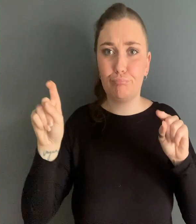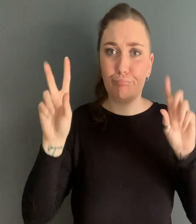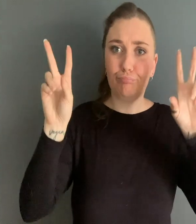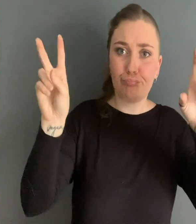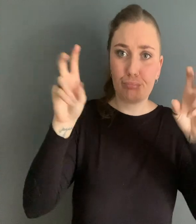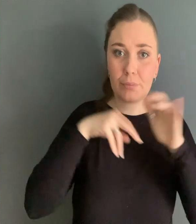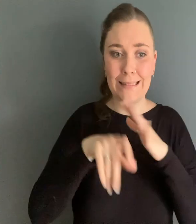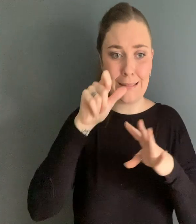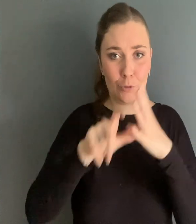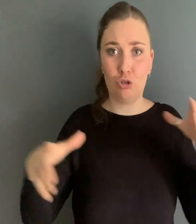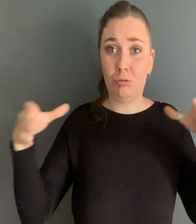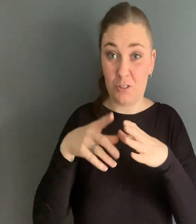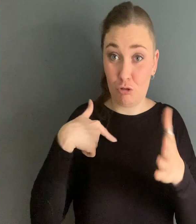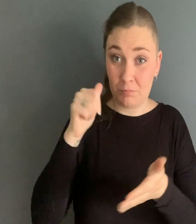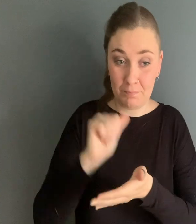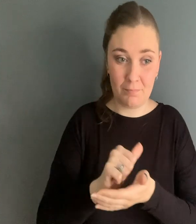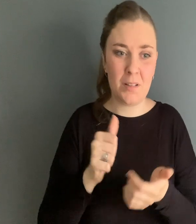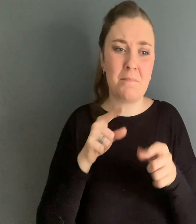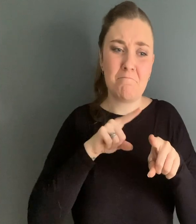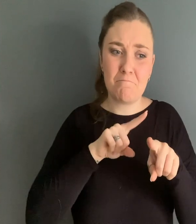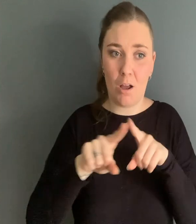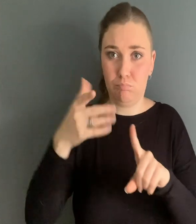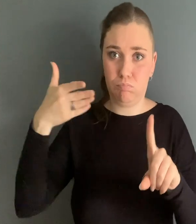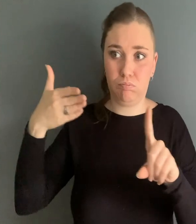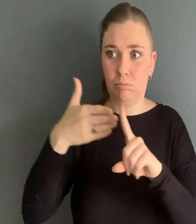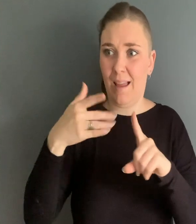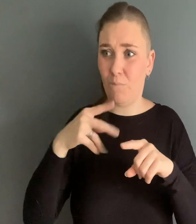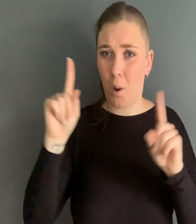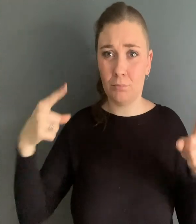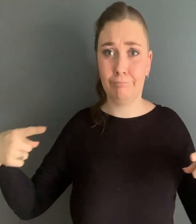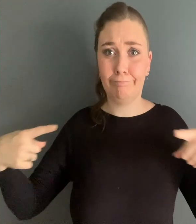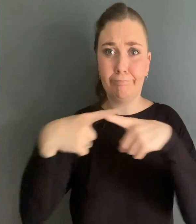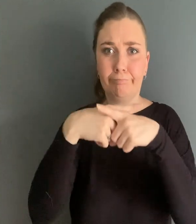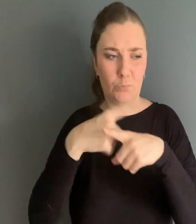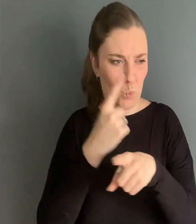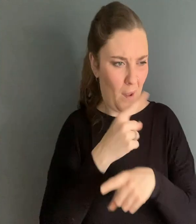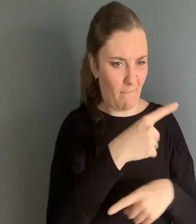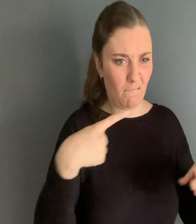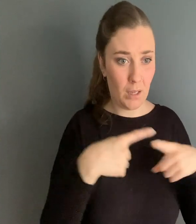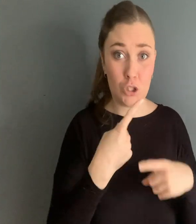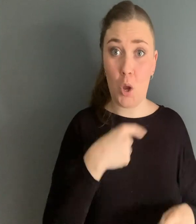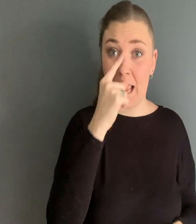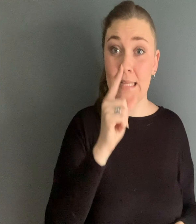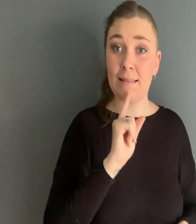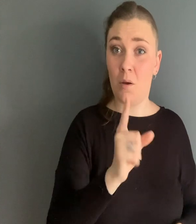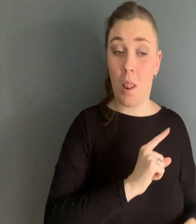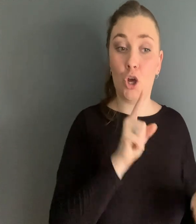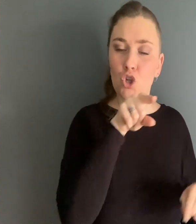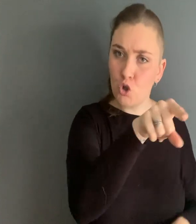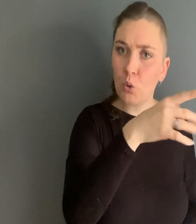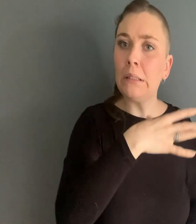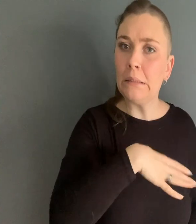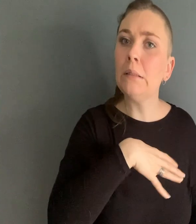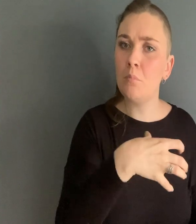sector aren't there, and most of them directly contradict each other. In one breath you need